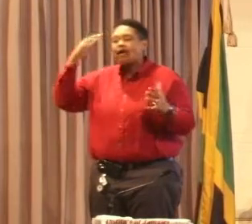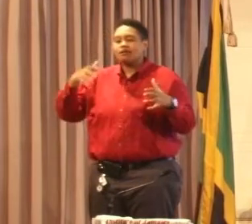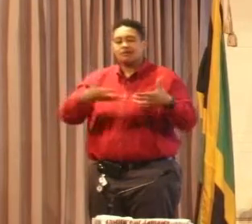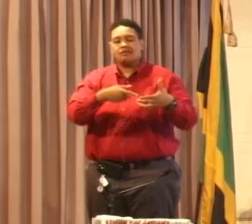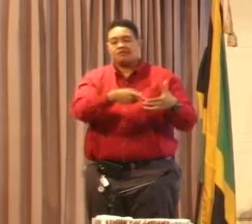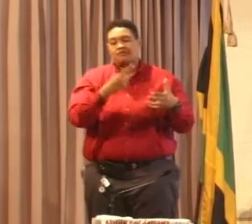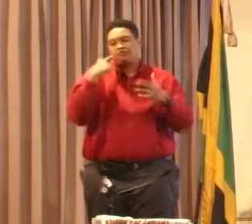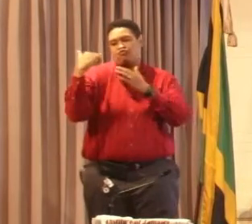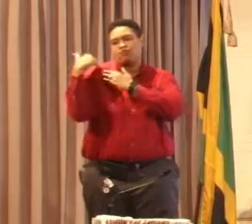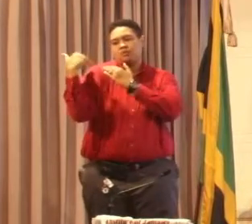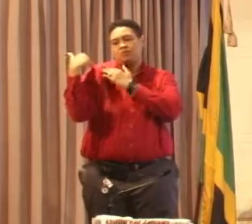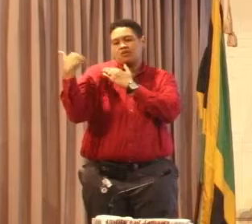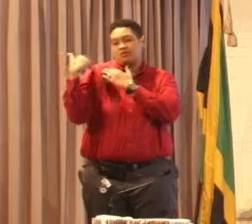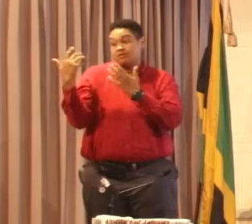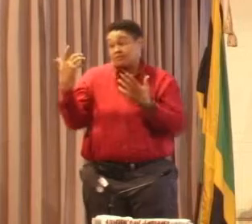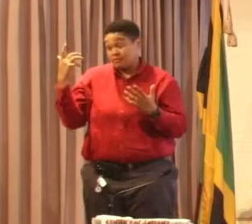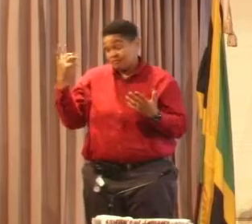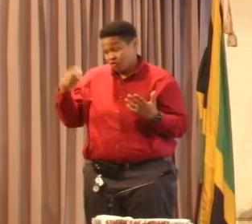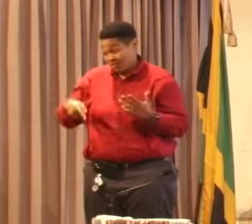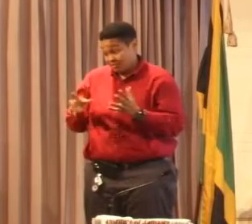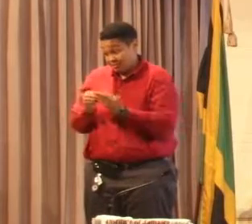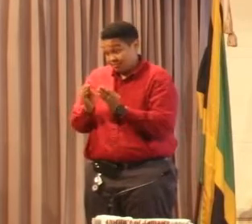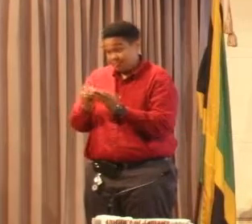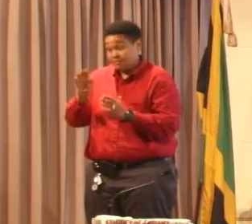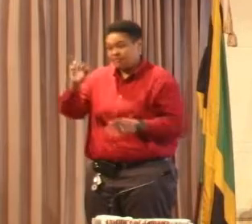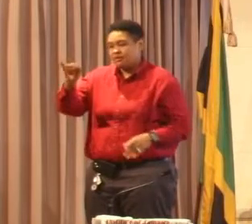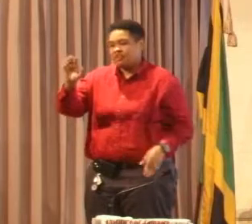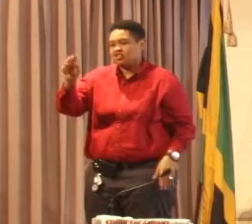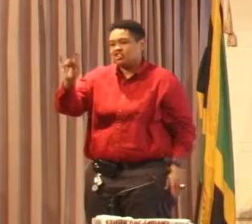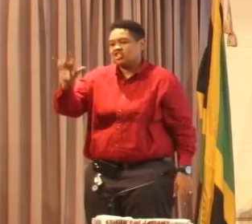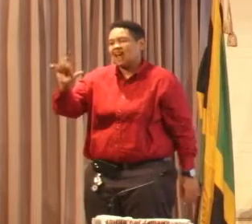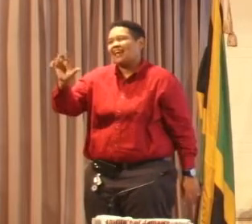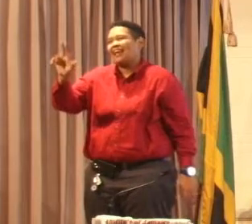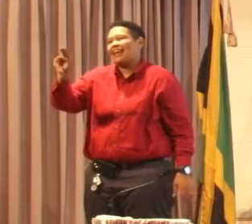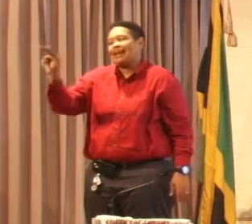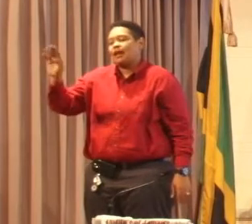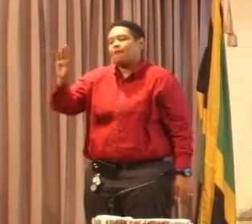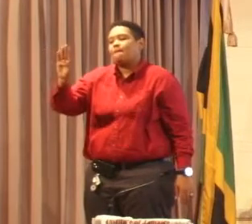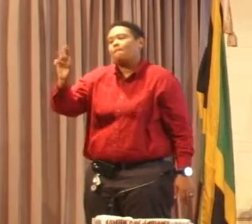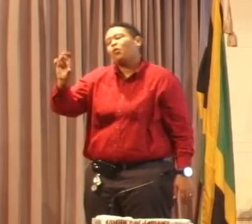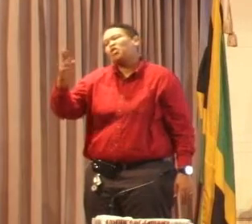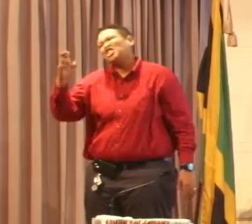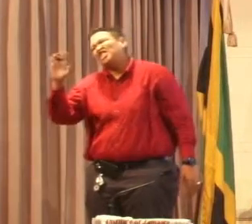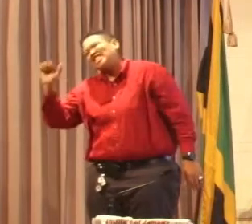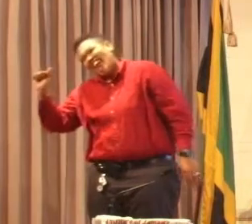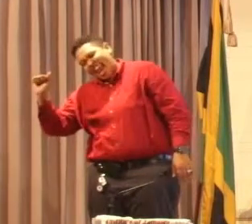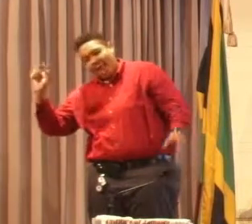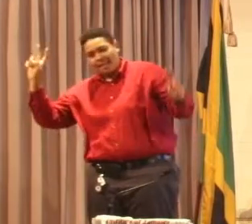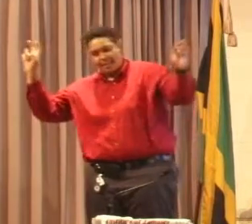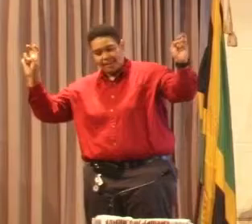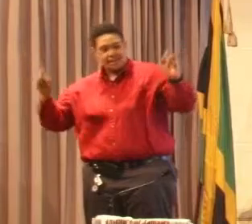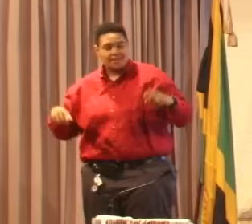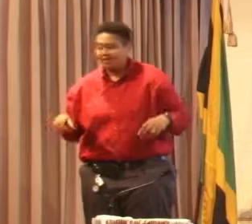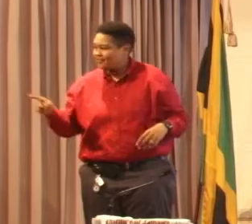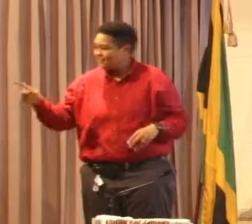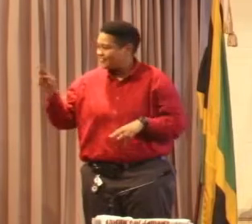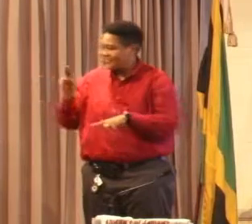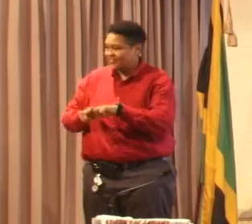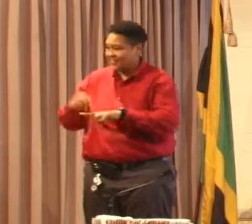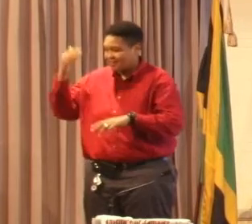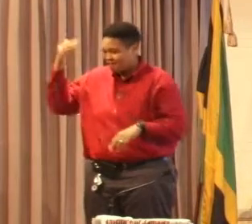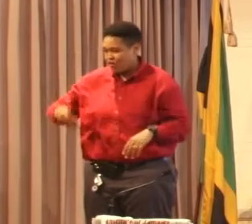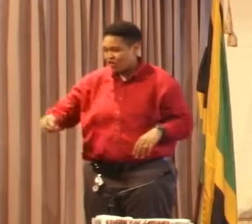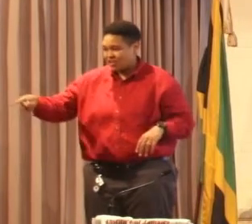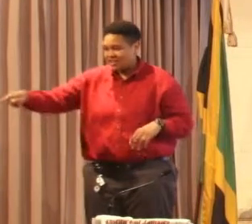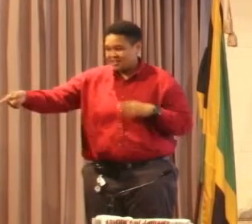that has responsibility for the symposium, Mrs. Jacqueline Boucher. Mrs. Boucher, I don't know that. Oh, she's sitting right up